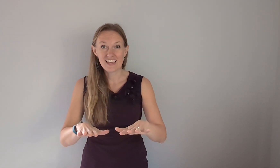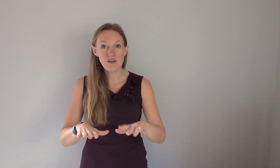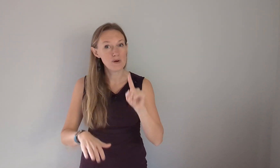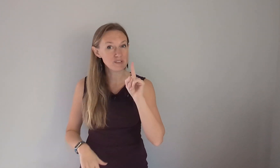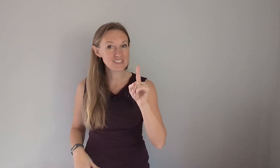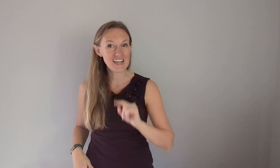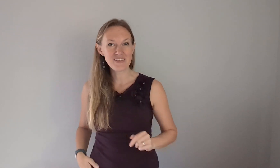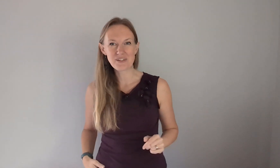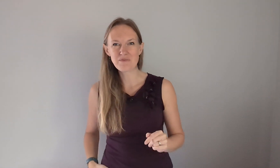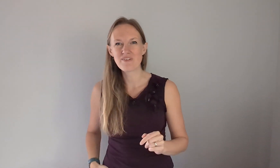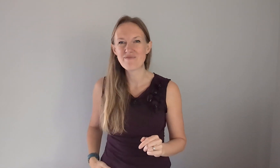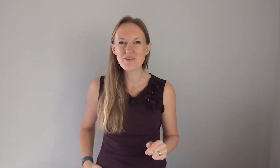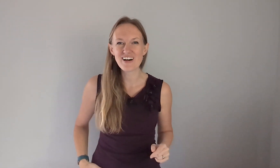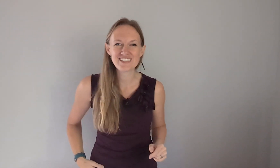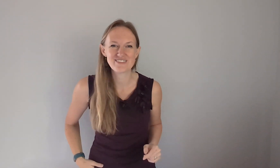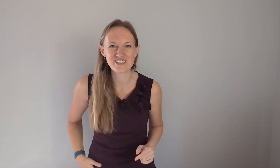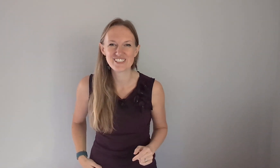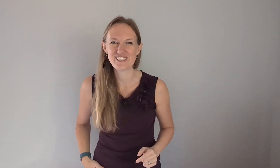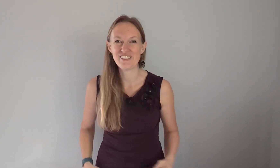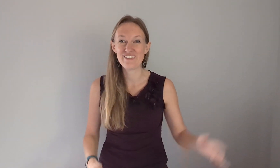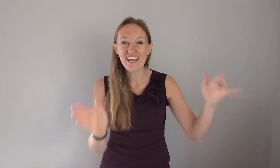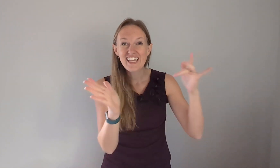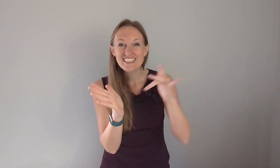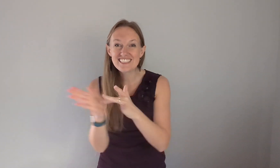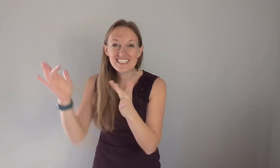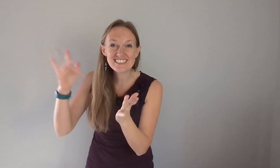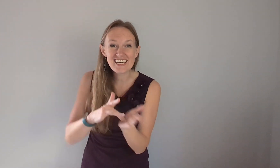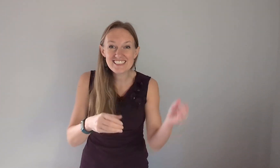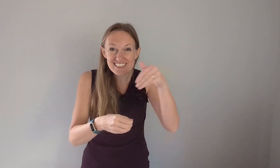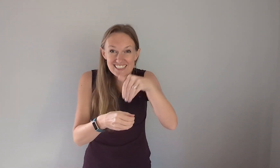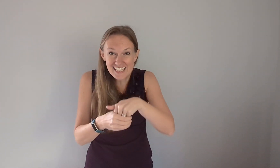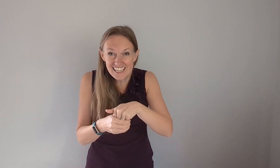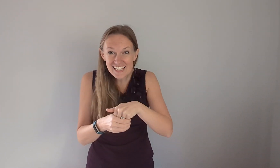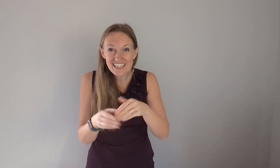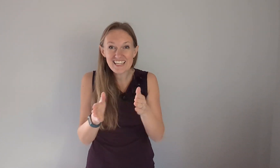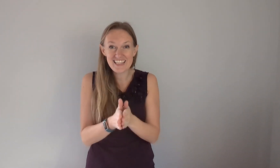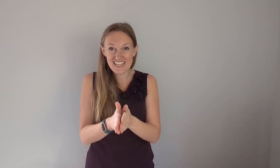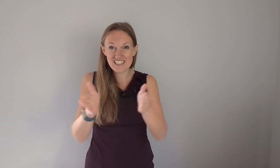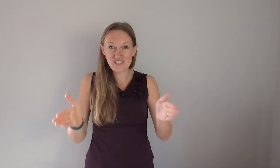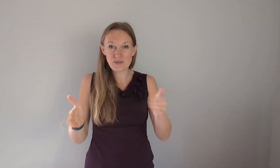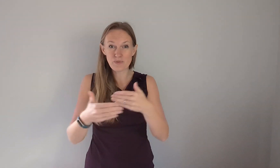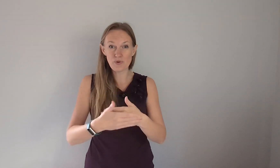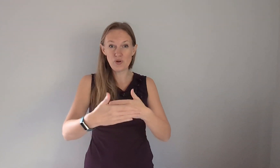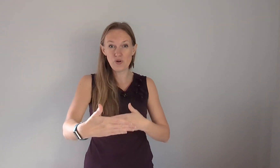Okay, one more time, then we're going to move on to verse 2. Jesus is in this